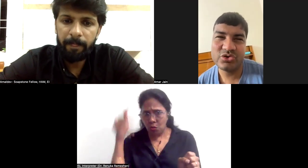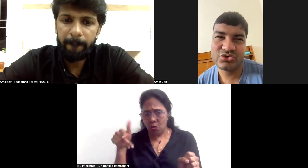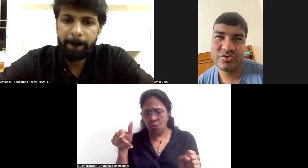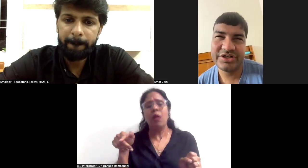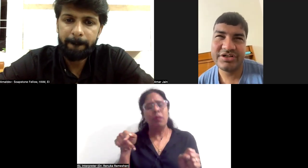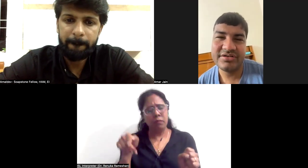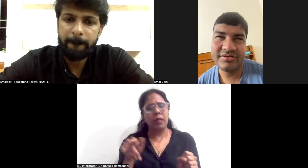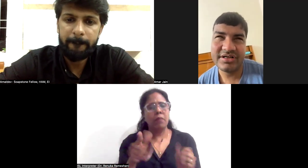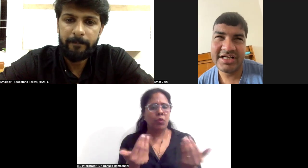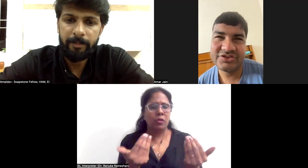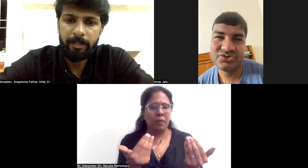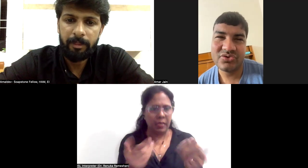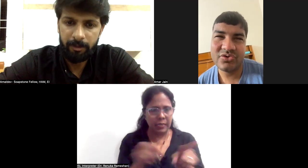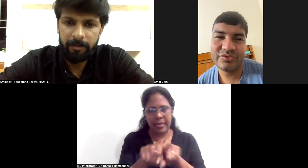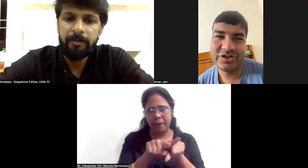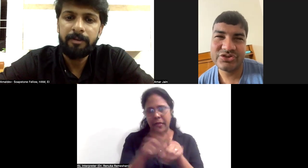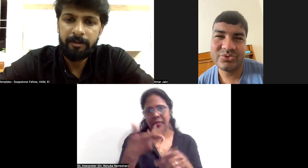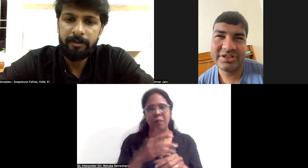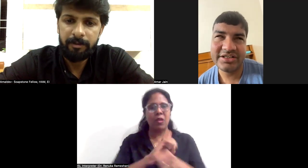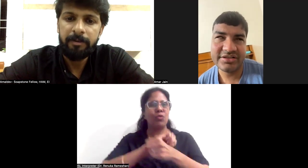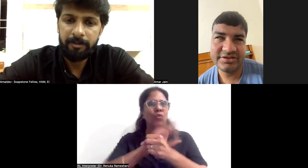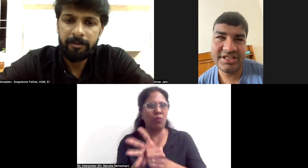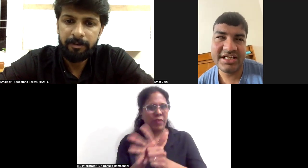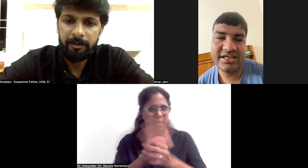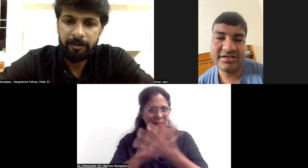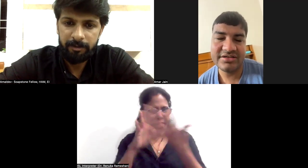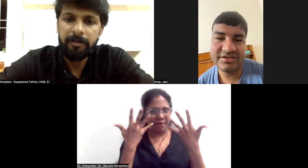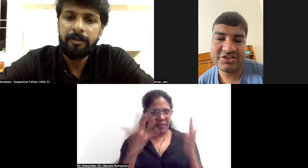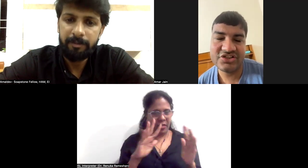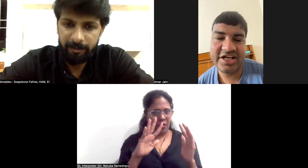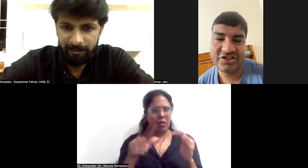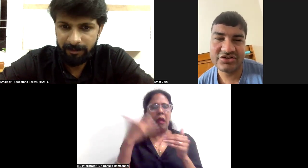especially post COVID, as all of us know that the